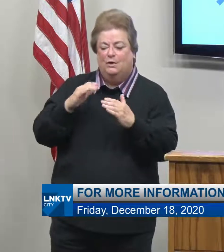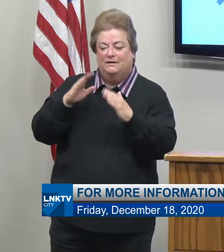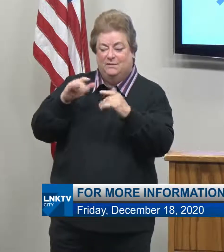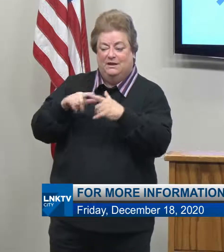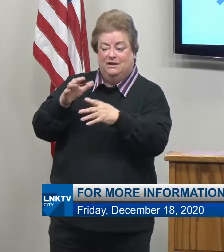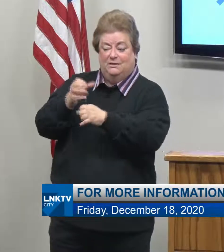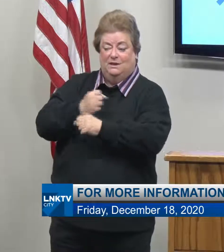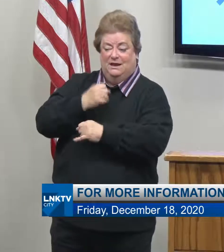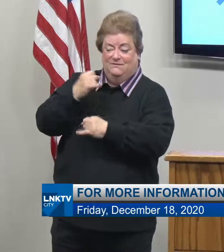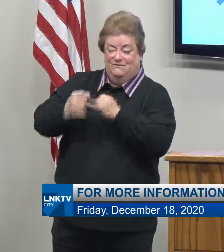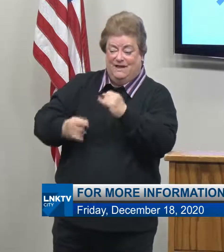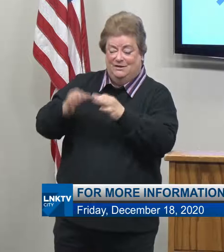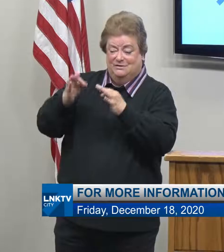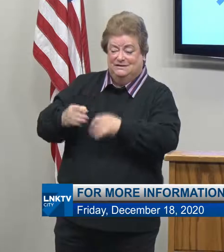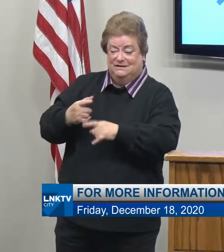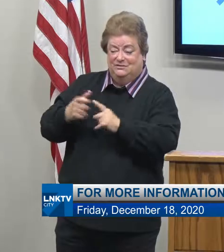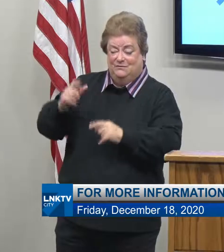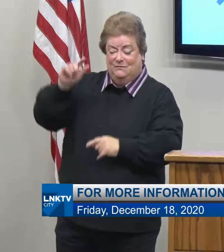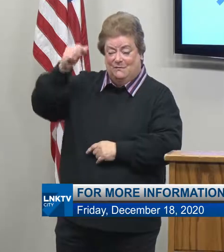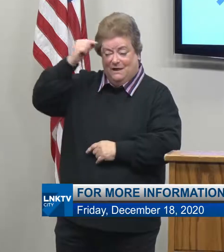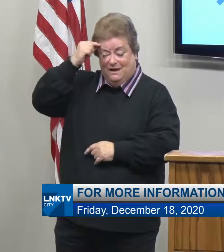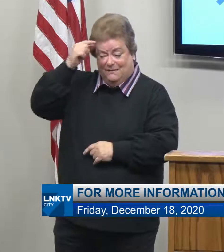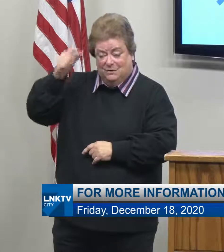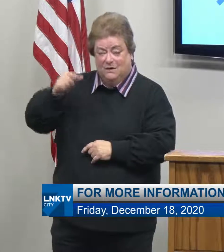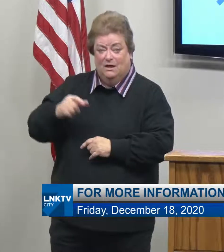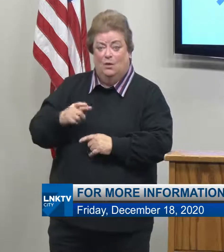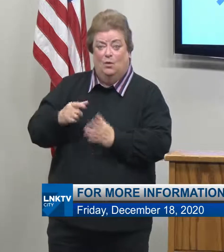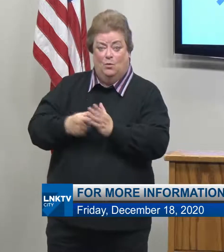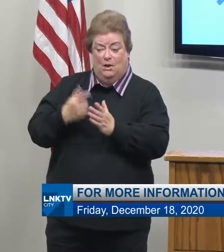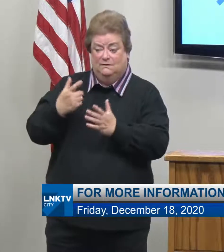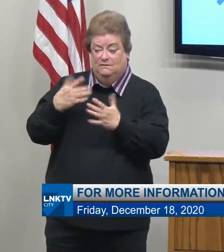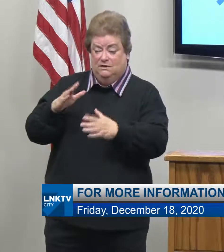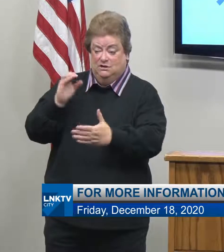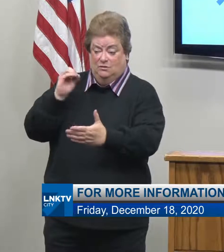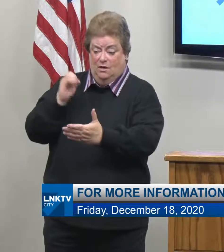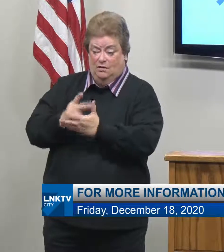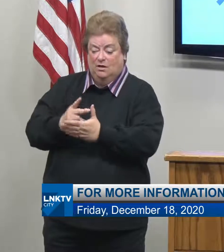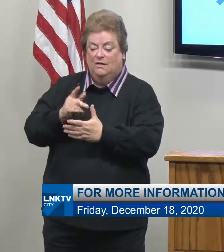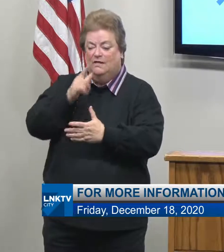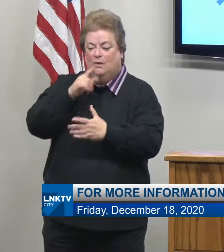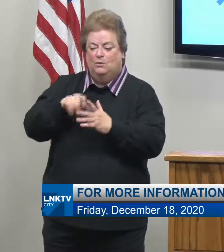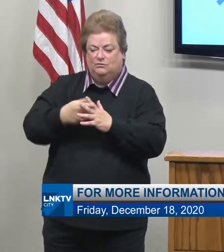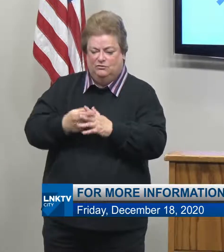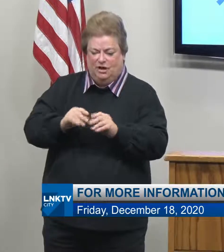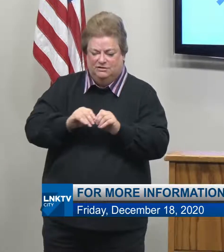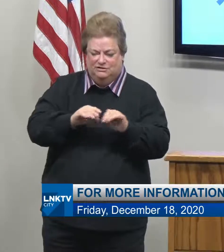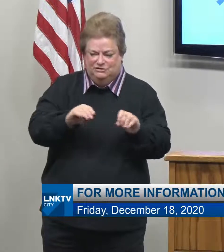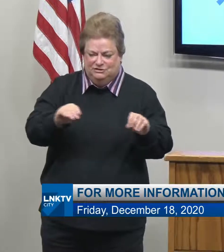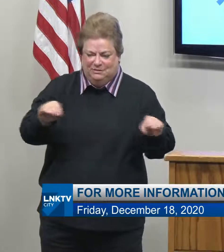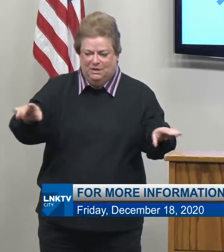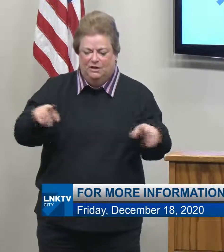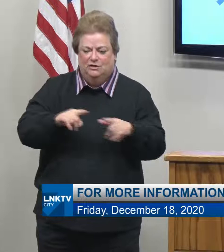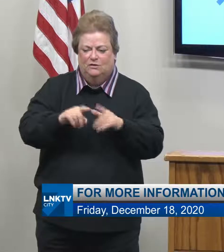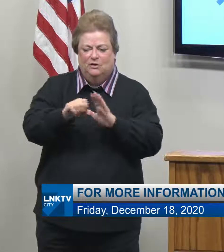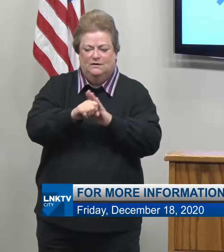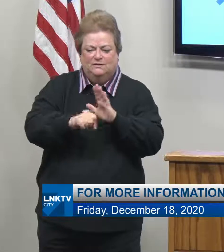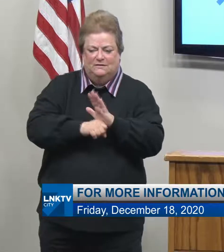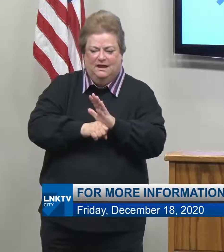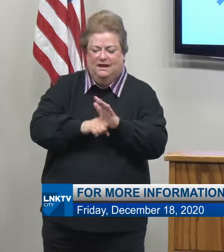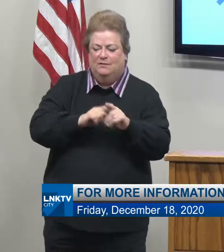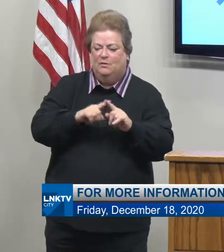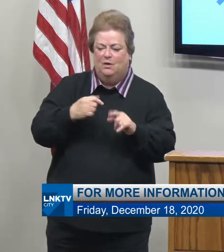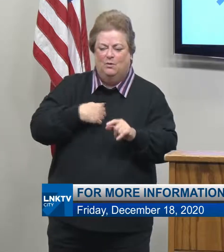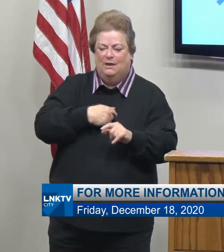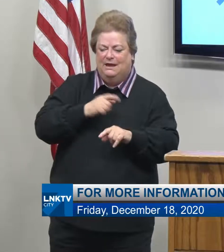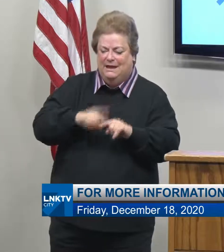quickly. Once the authorization is issued, vaccine can be shipped to the states, but the vaccine can't be administered